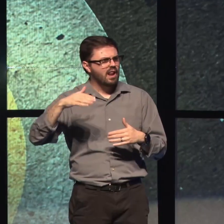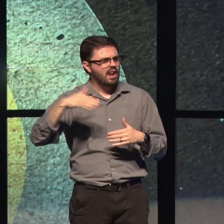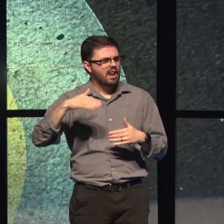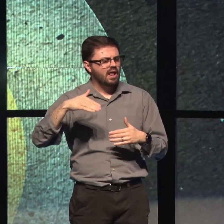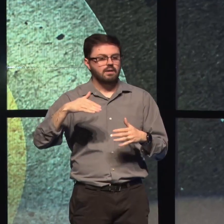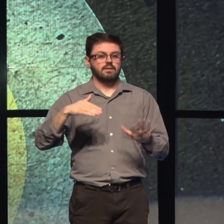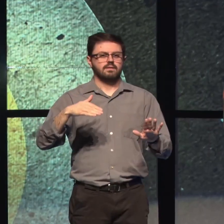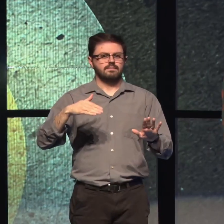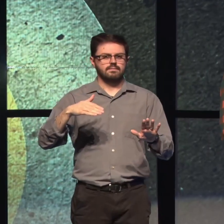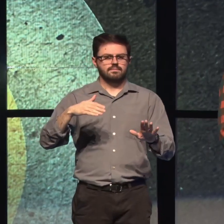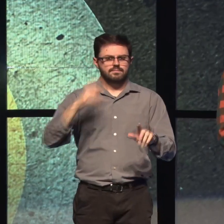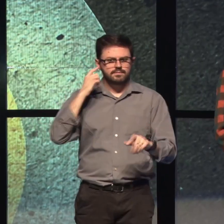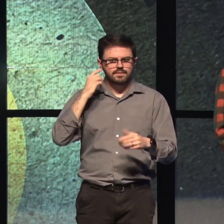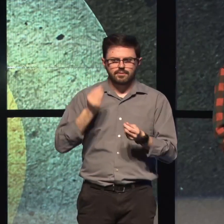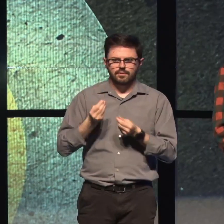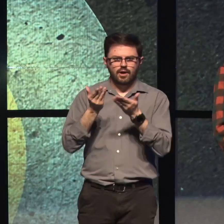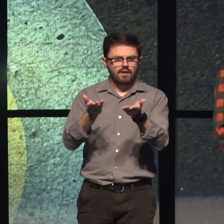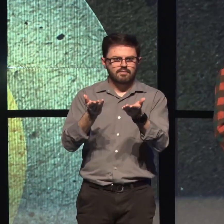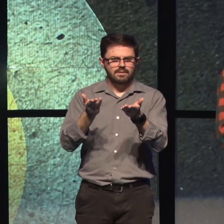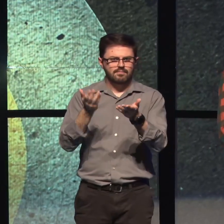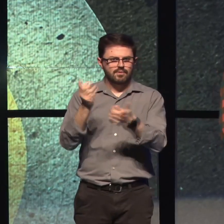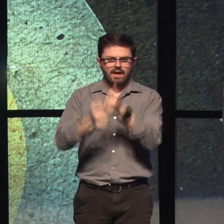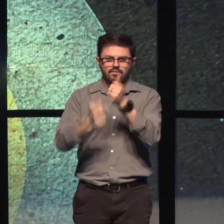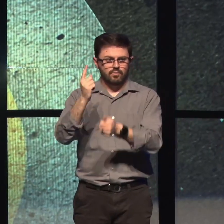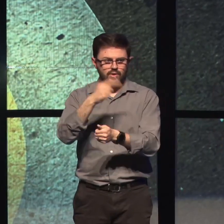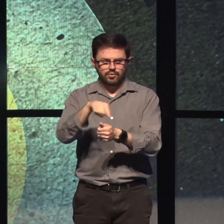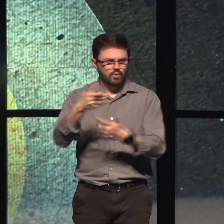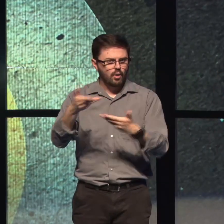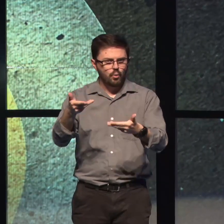Okay? So you're welcome to the Jesus snack.